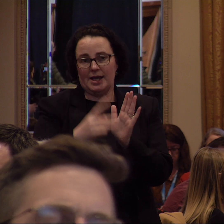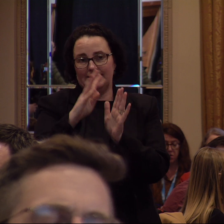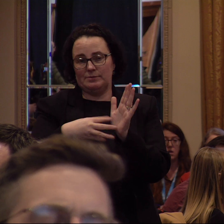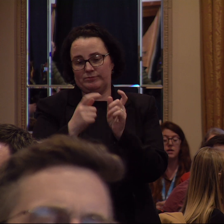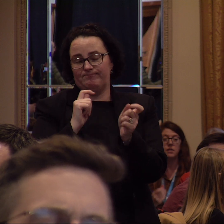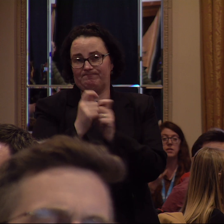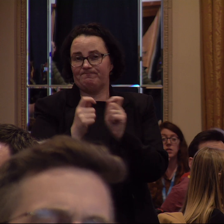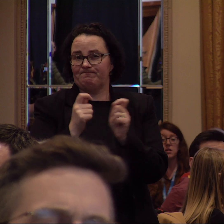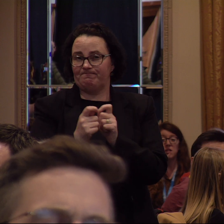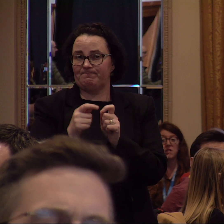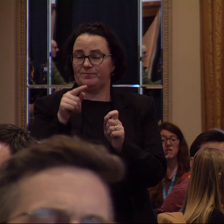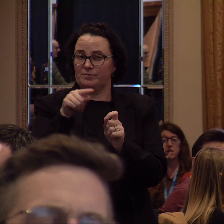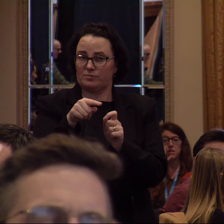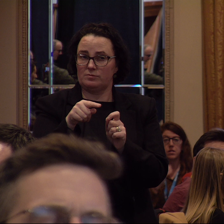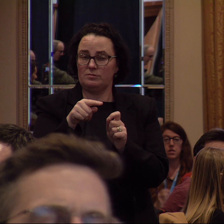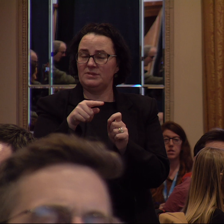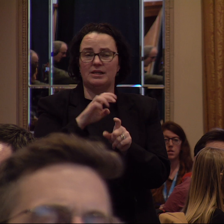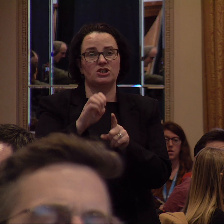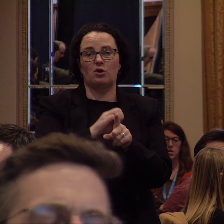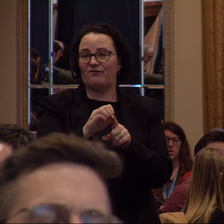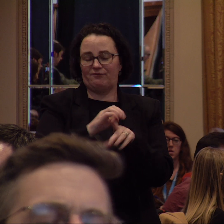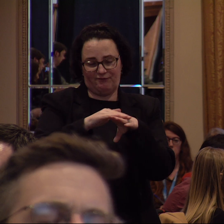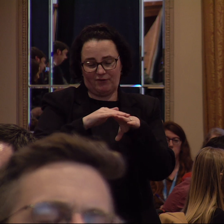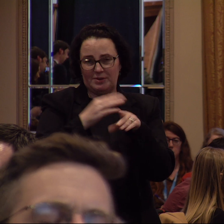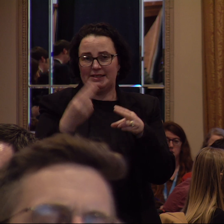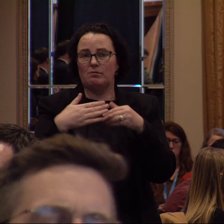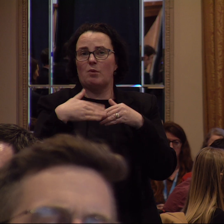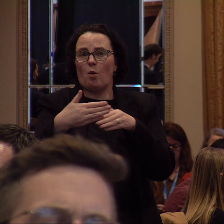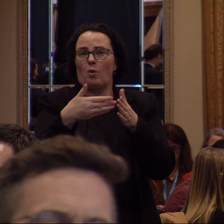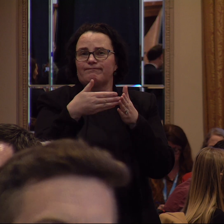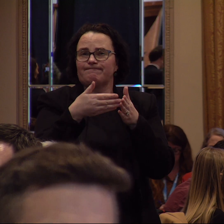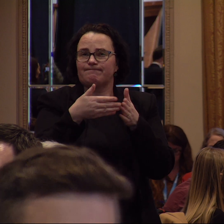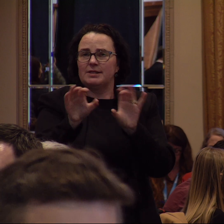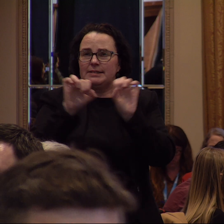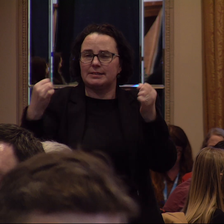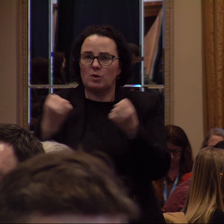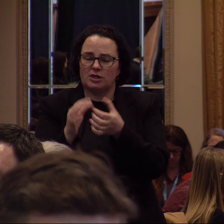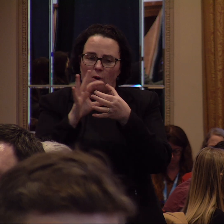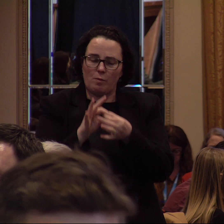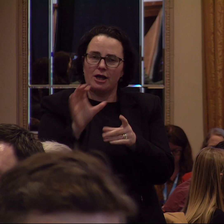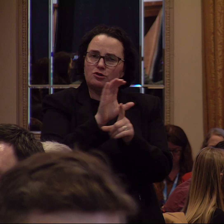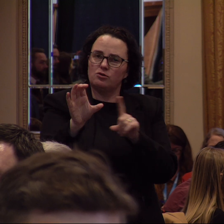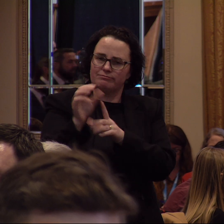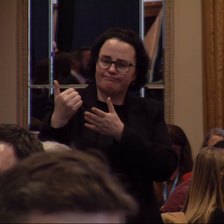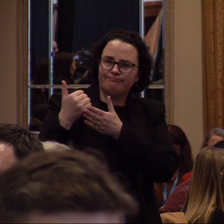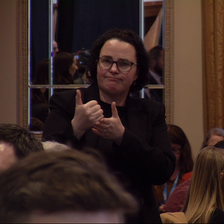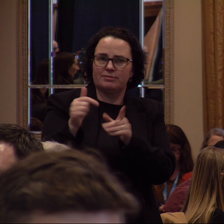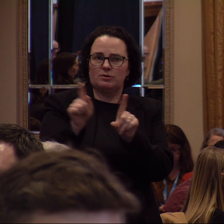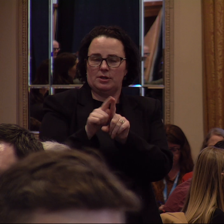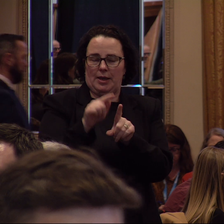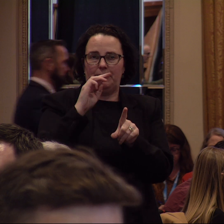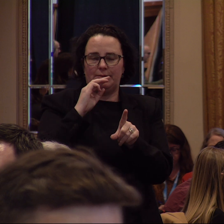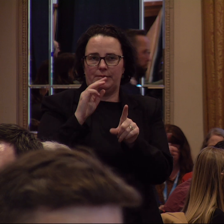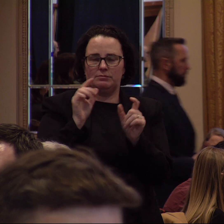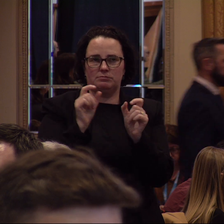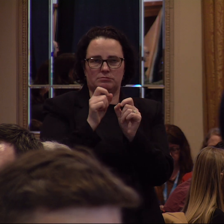changes alone won't suffice, but will require broader social, home and cultural support, e.g. being